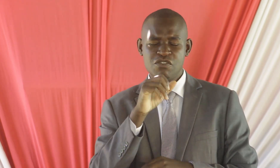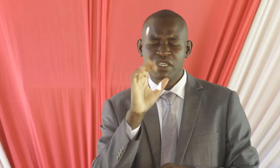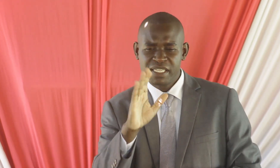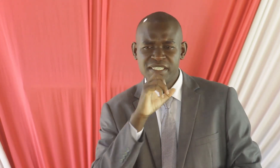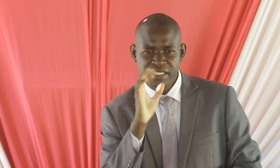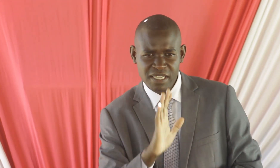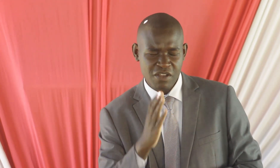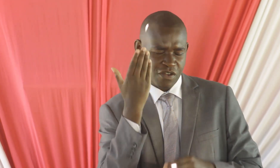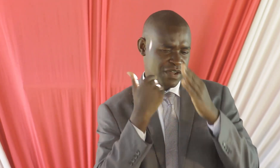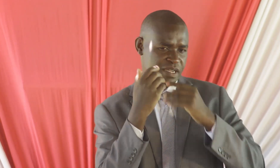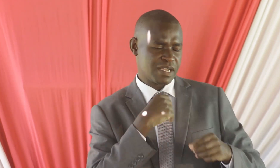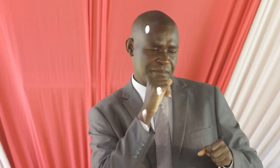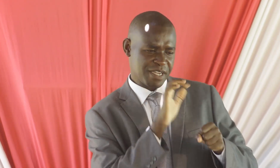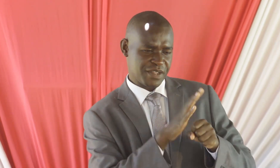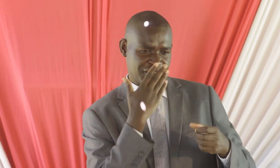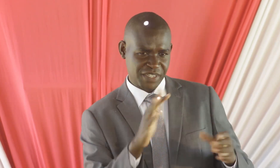Jonathan.